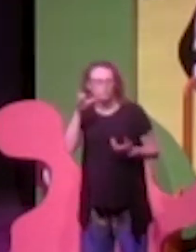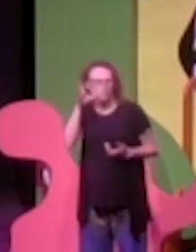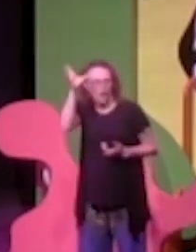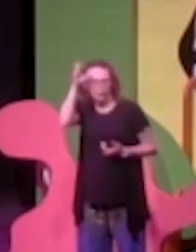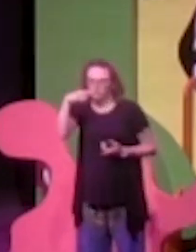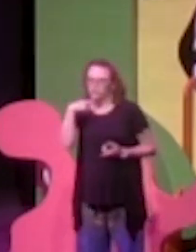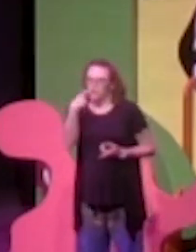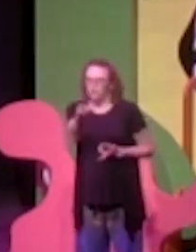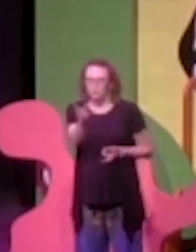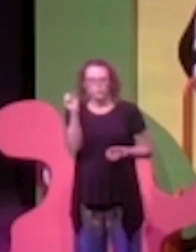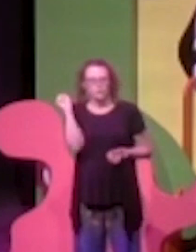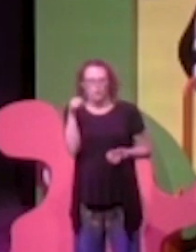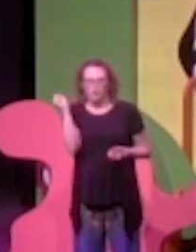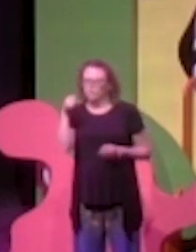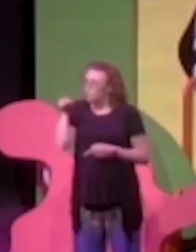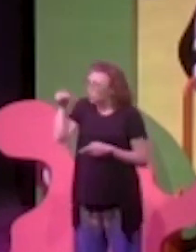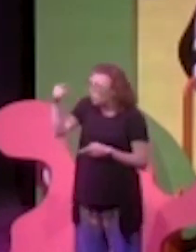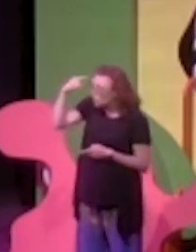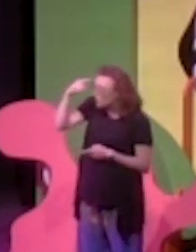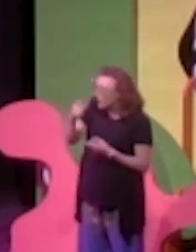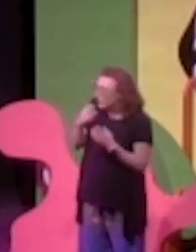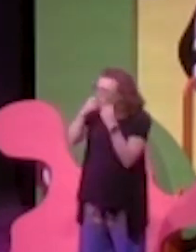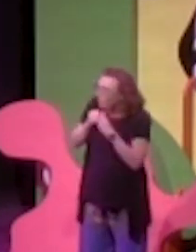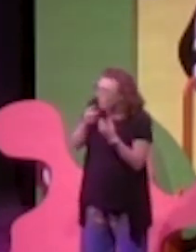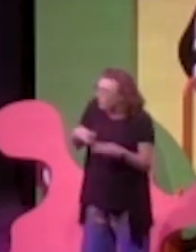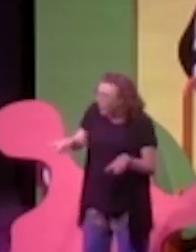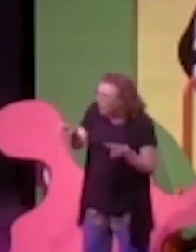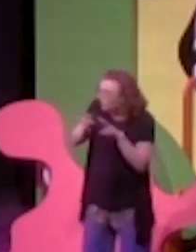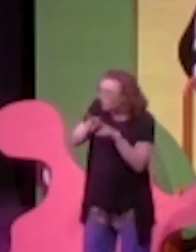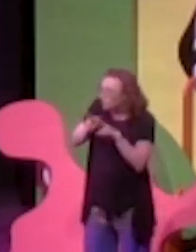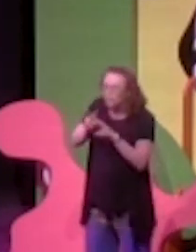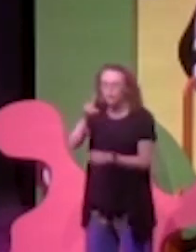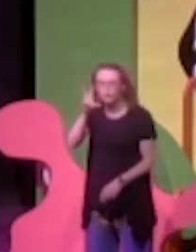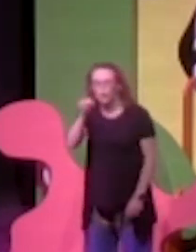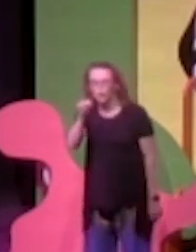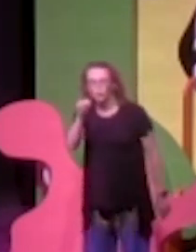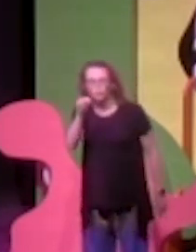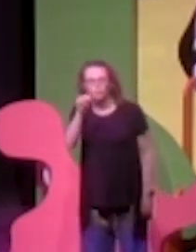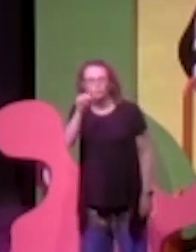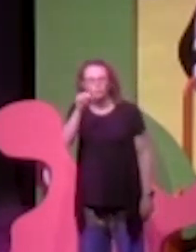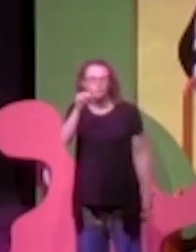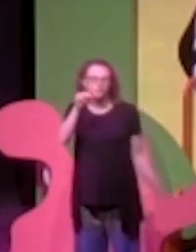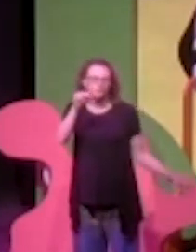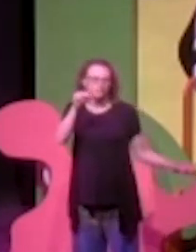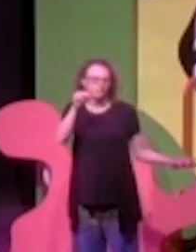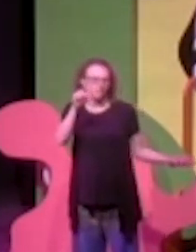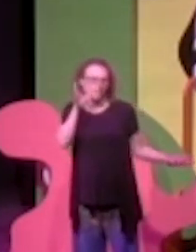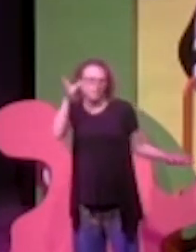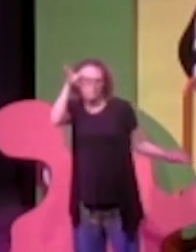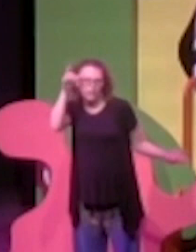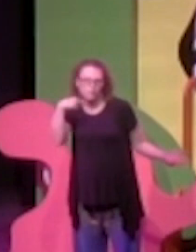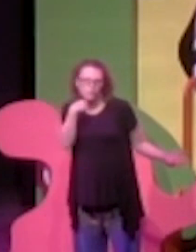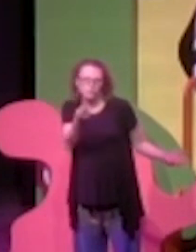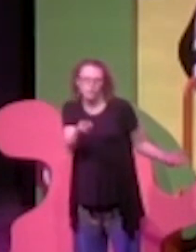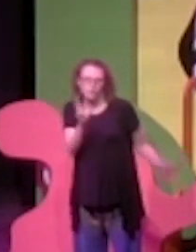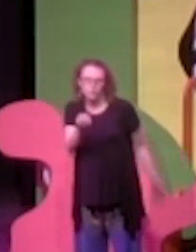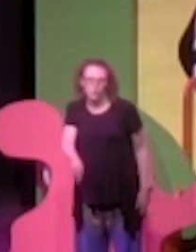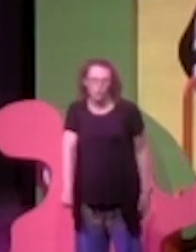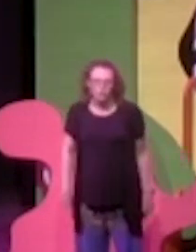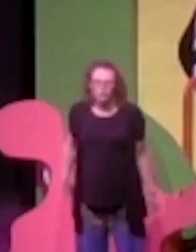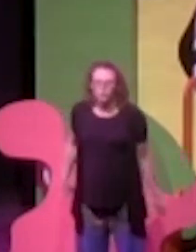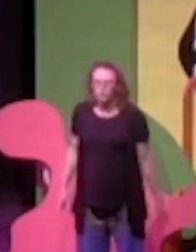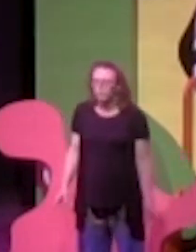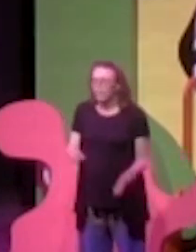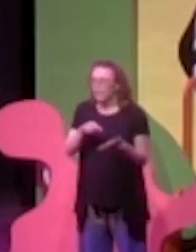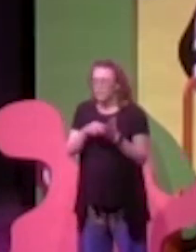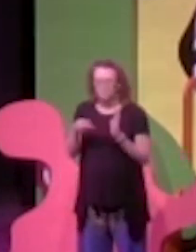and important part of our society? No. They will actually say no. And so we have a